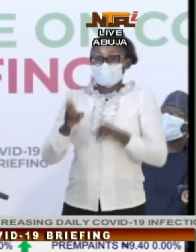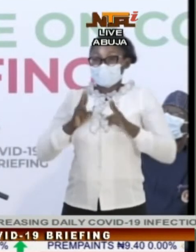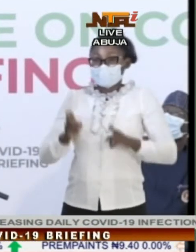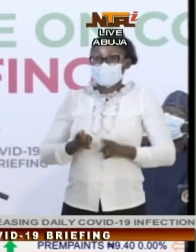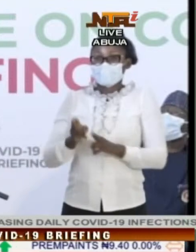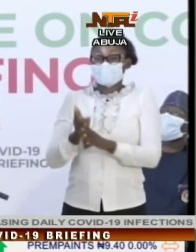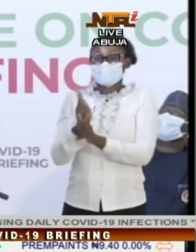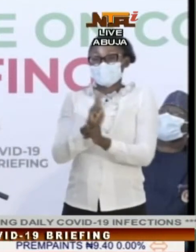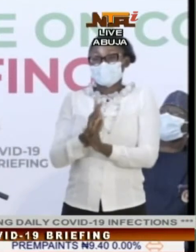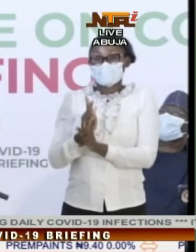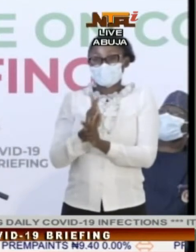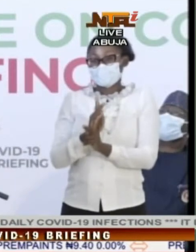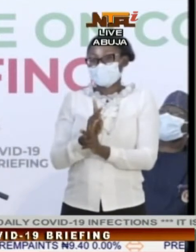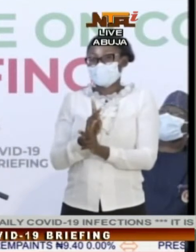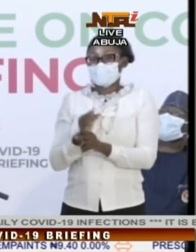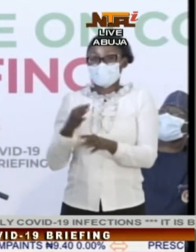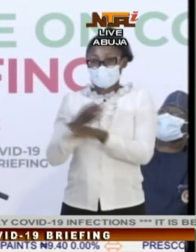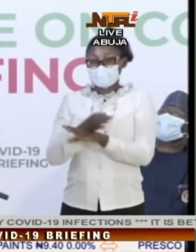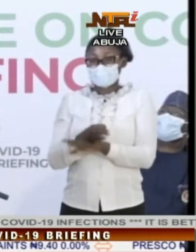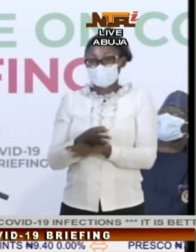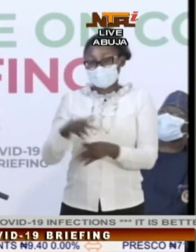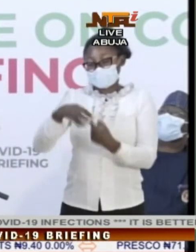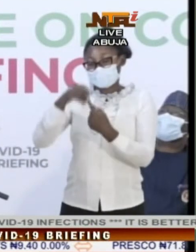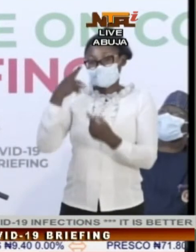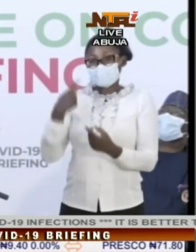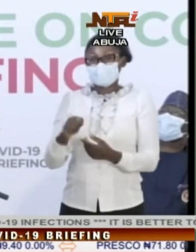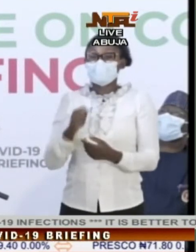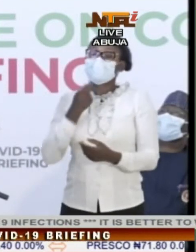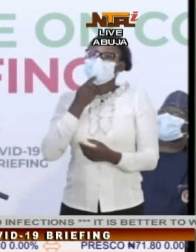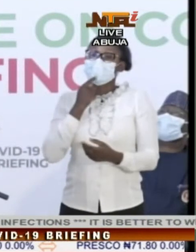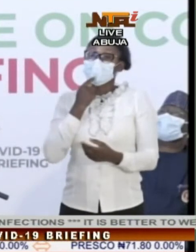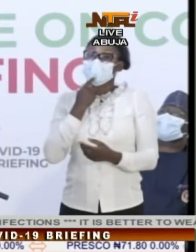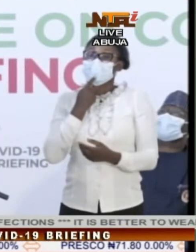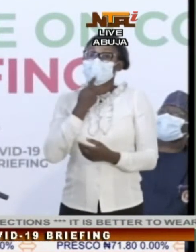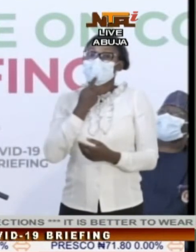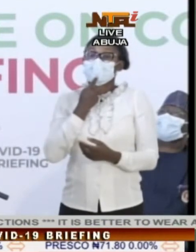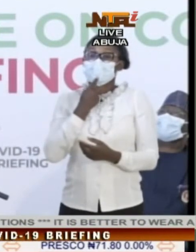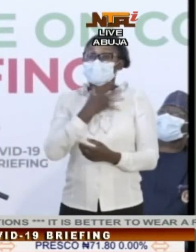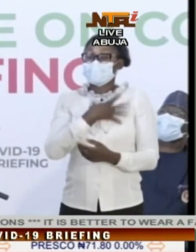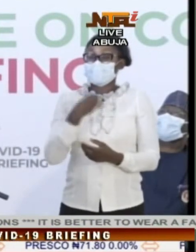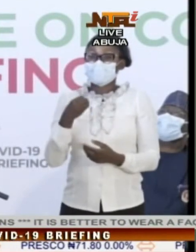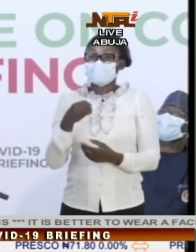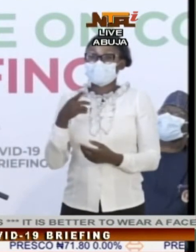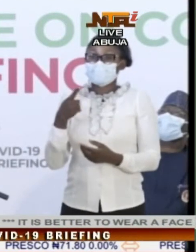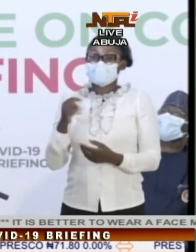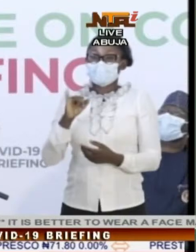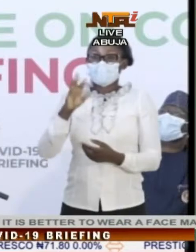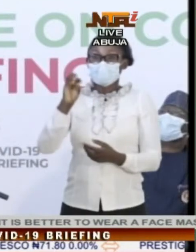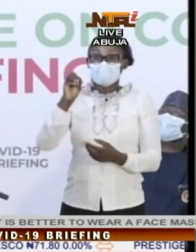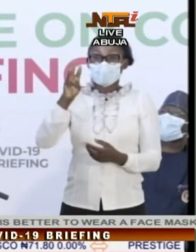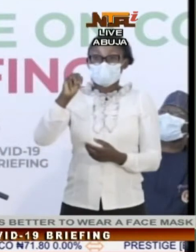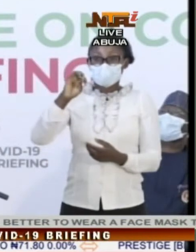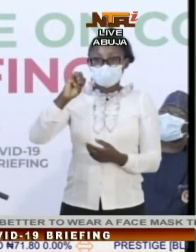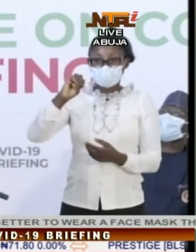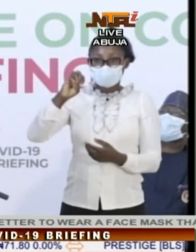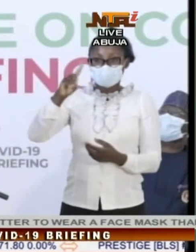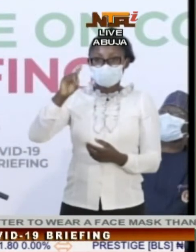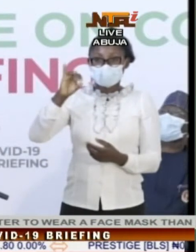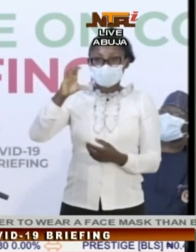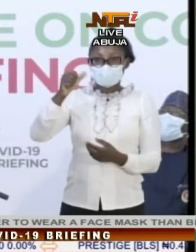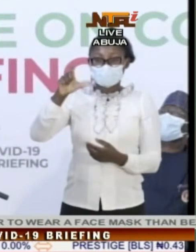health workforce, particularly the intensivists and the biomedical engineers.